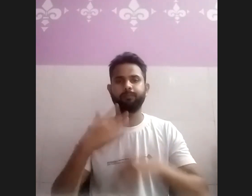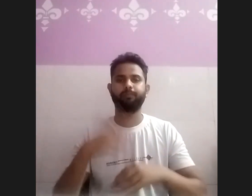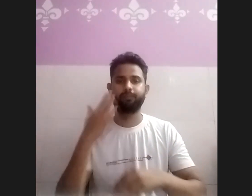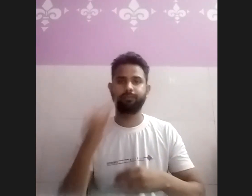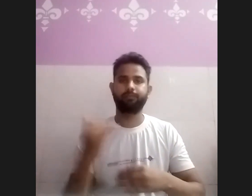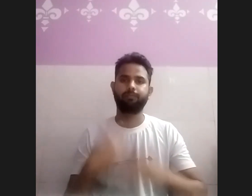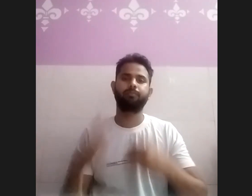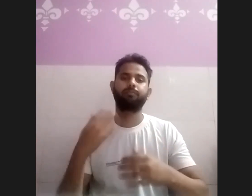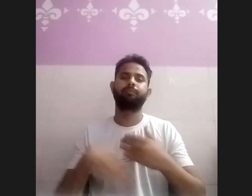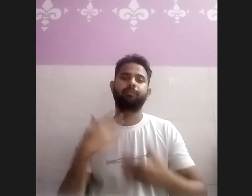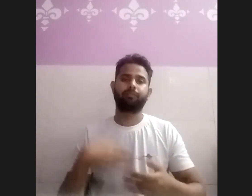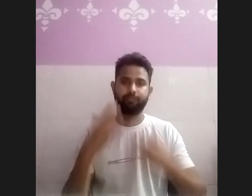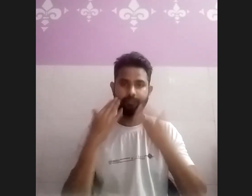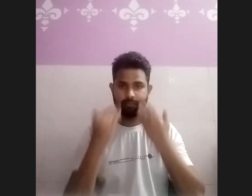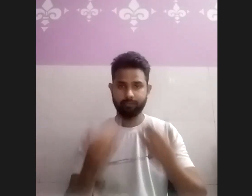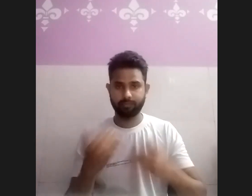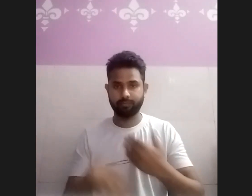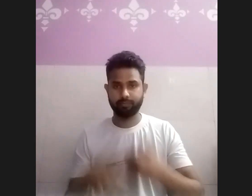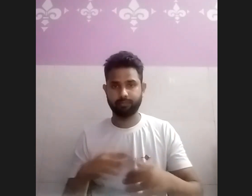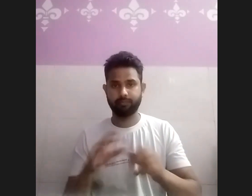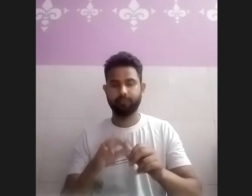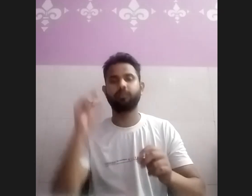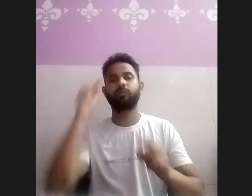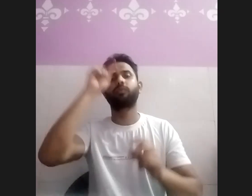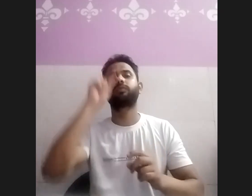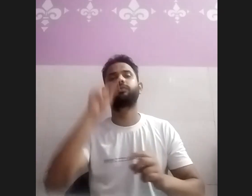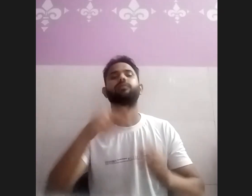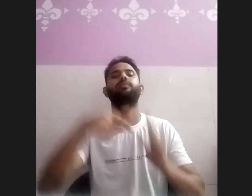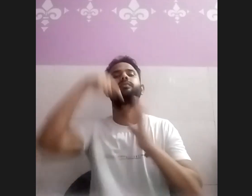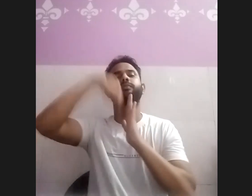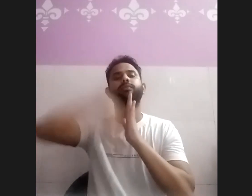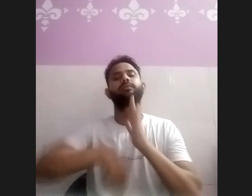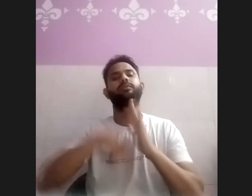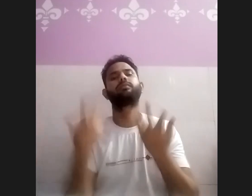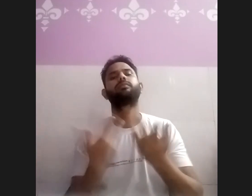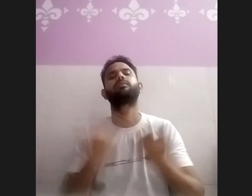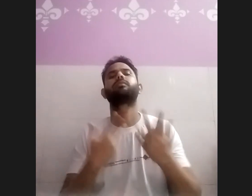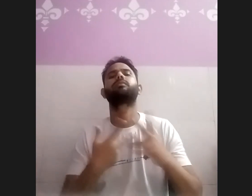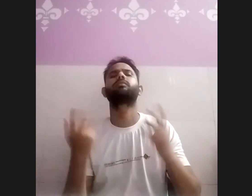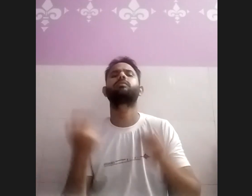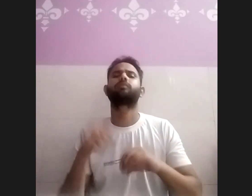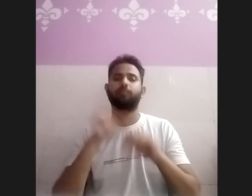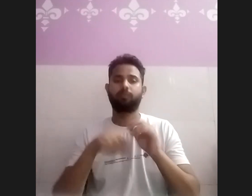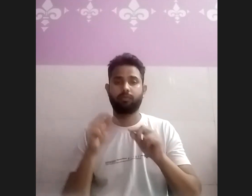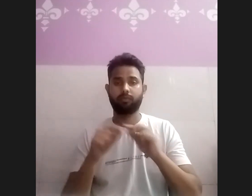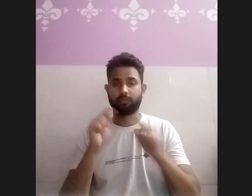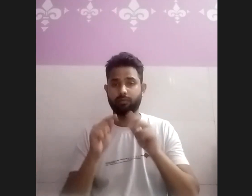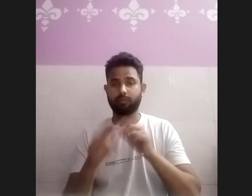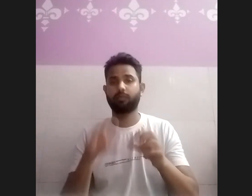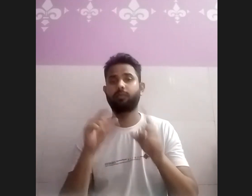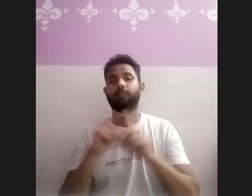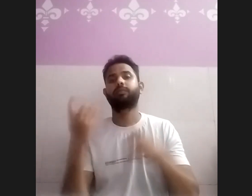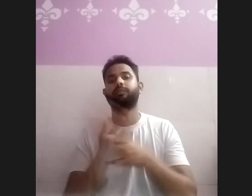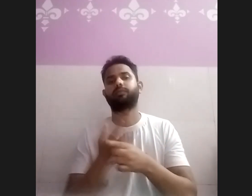entered the details of the buildings. And if you can also share few insights, data from all the